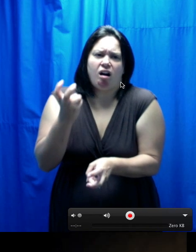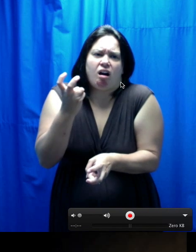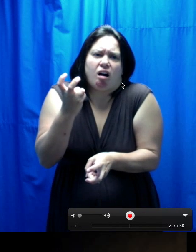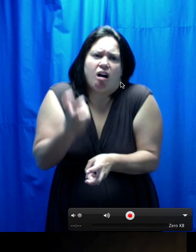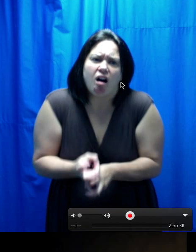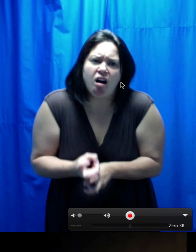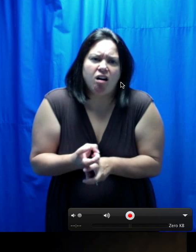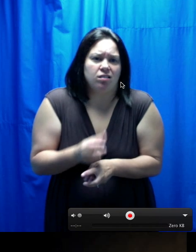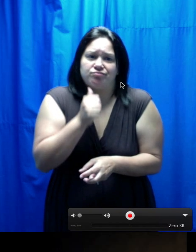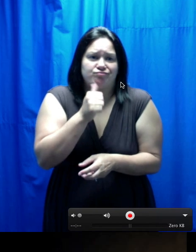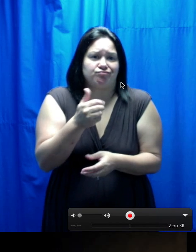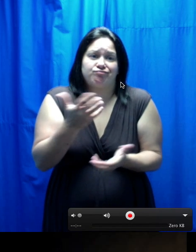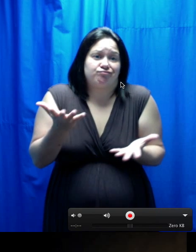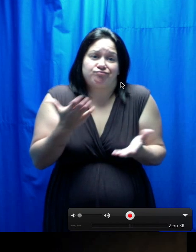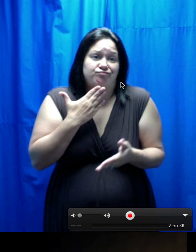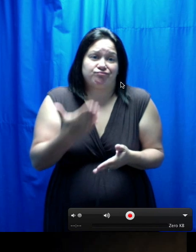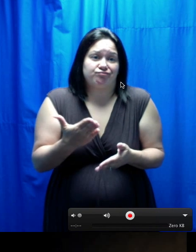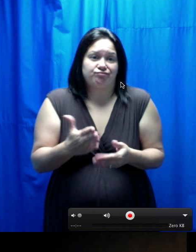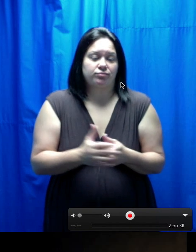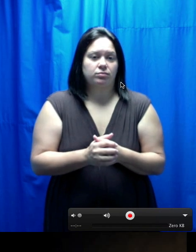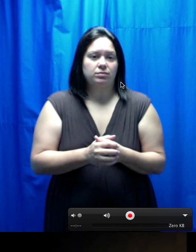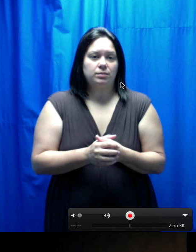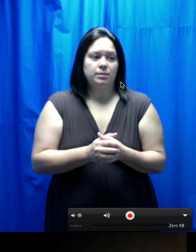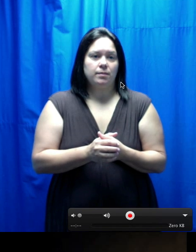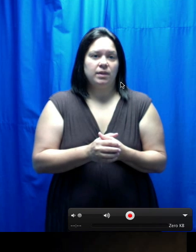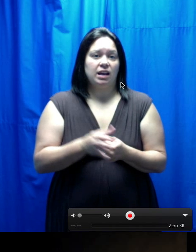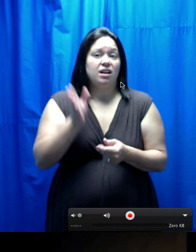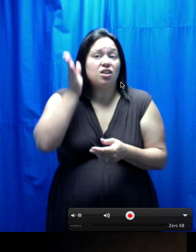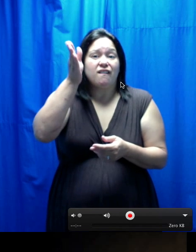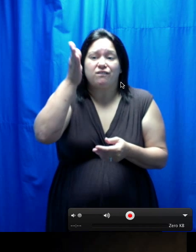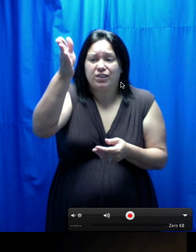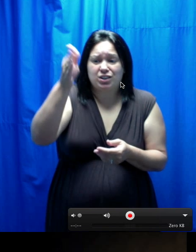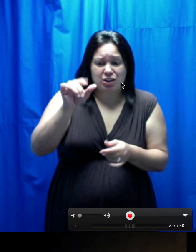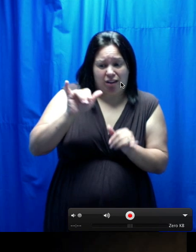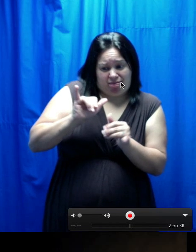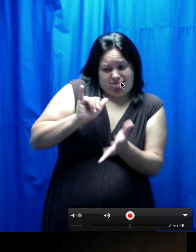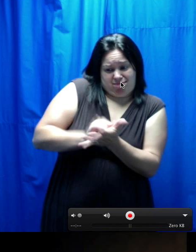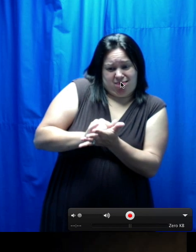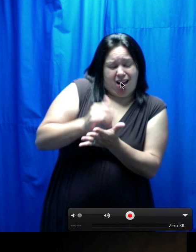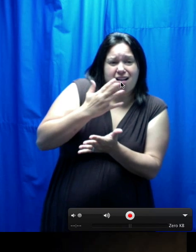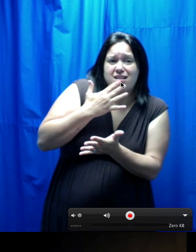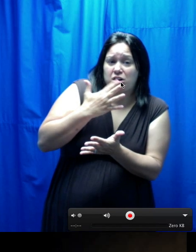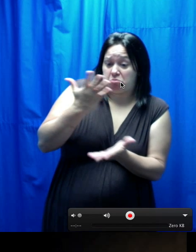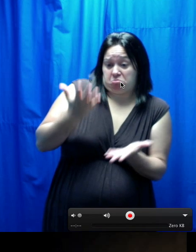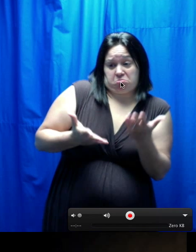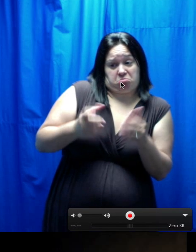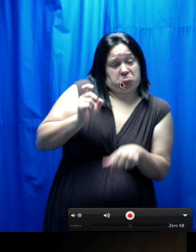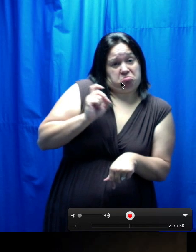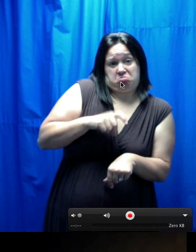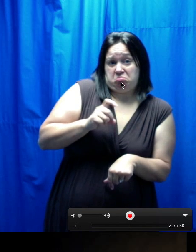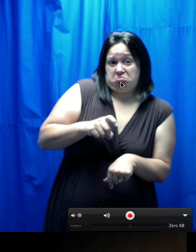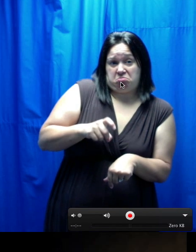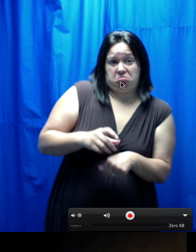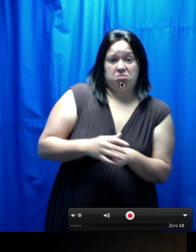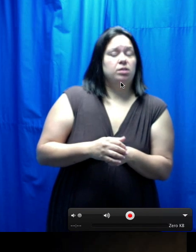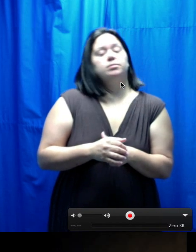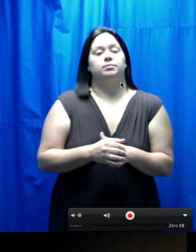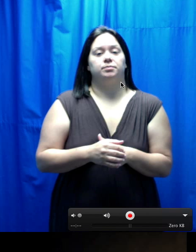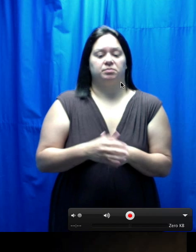hardens, and also you might not need that custom color in the future. Here are easy steps to follow in mixing paint